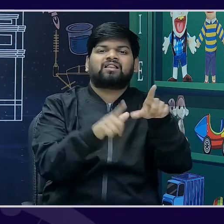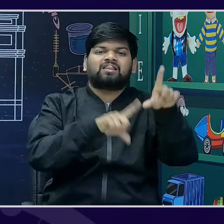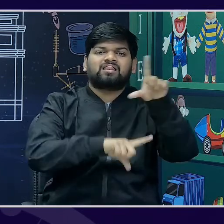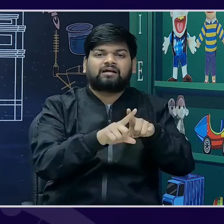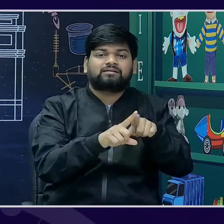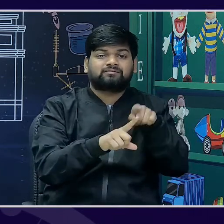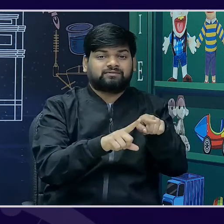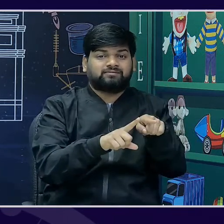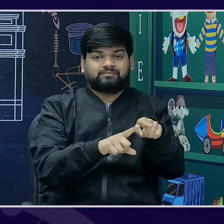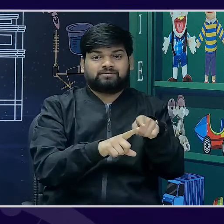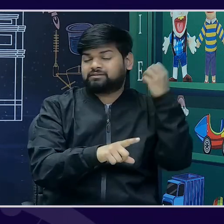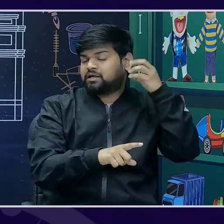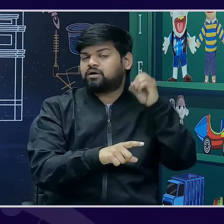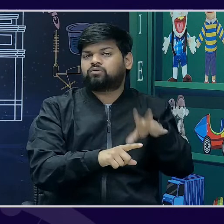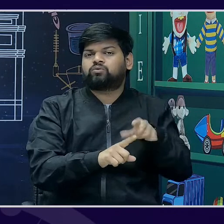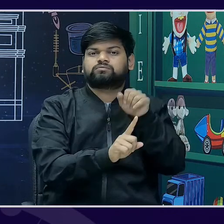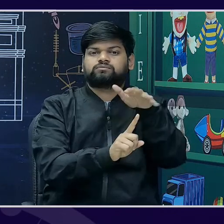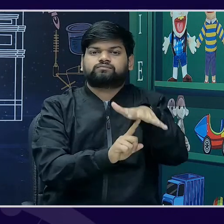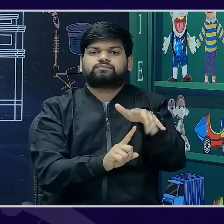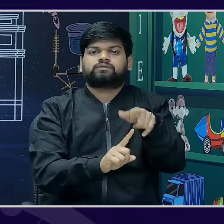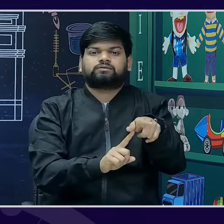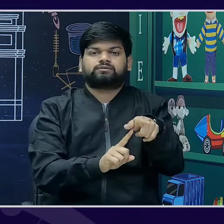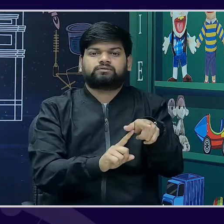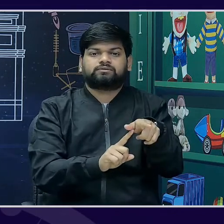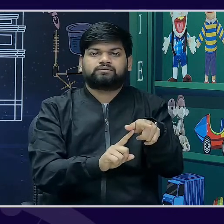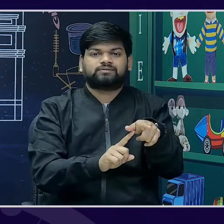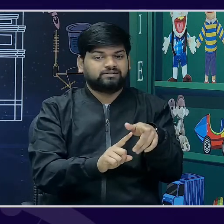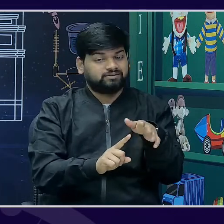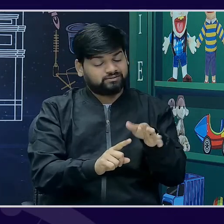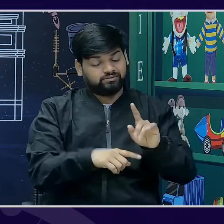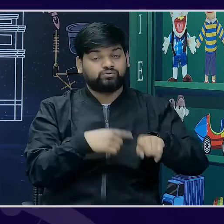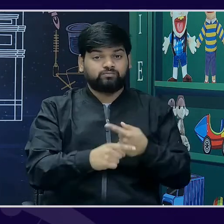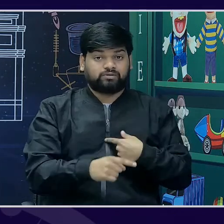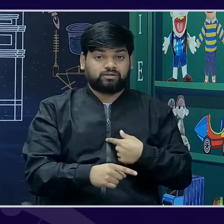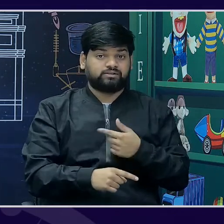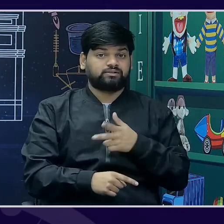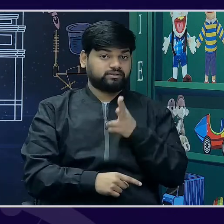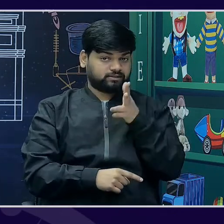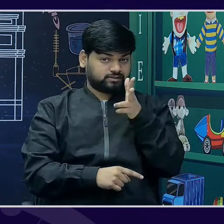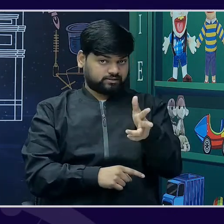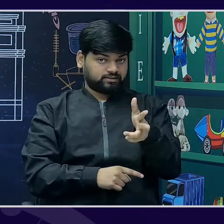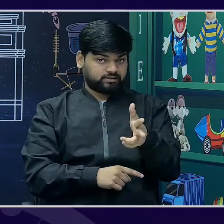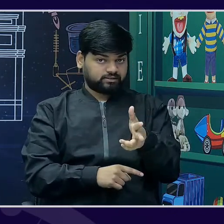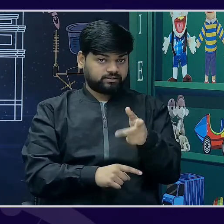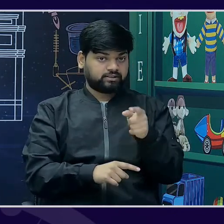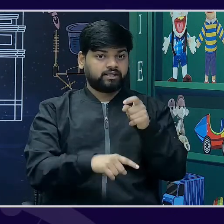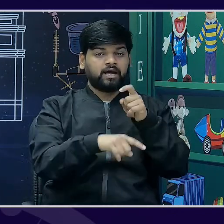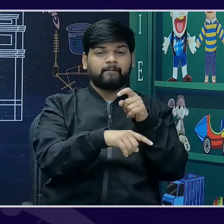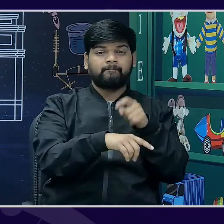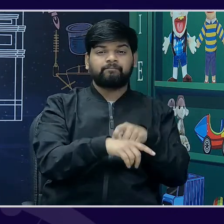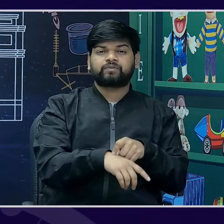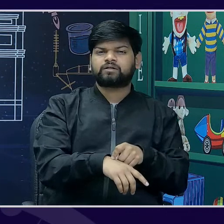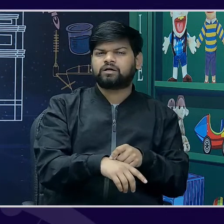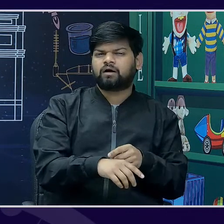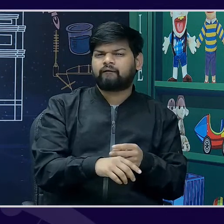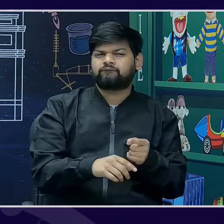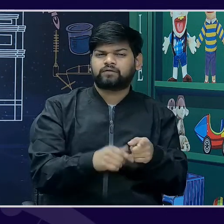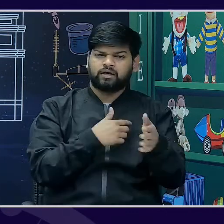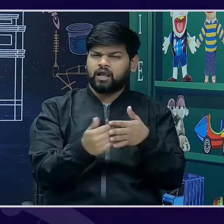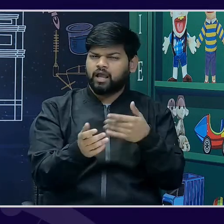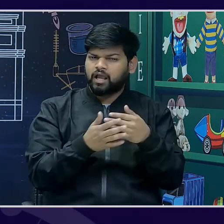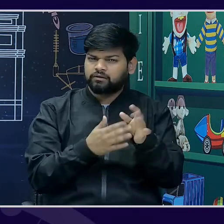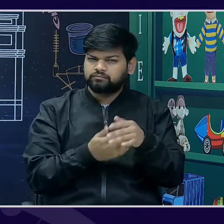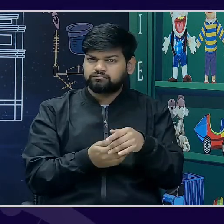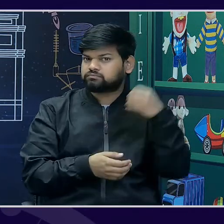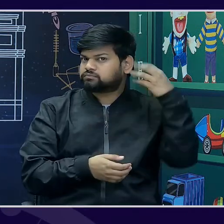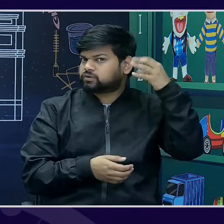deaf. So early identification, early rehabilitation would pave a good way for a child